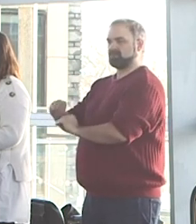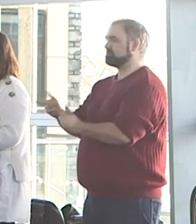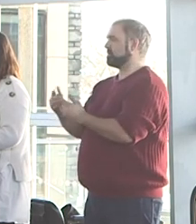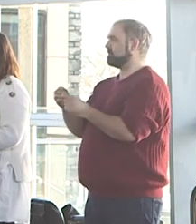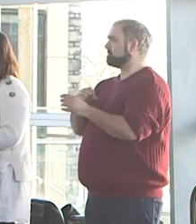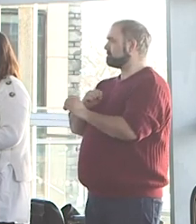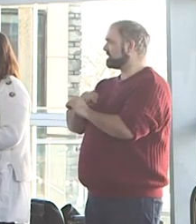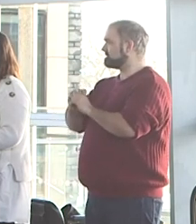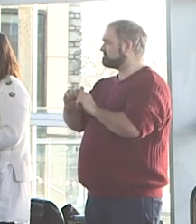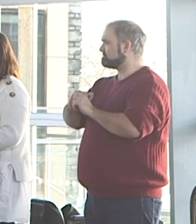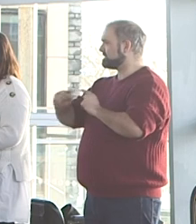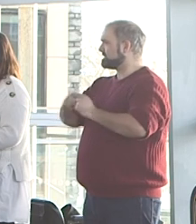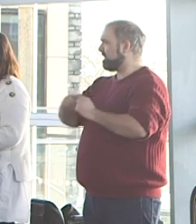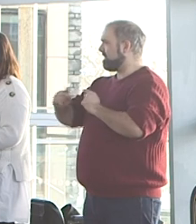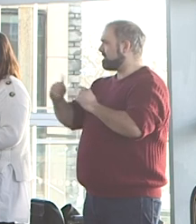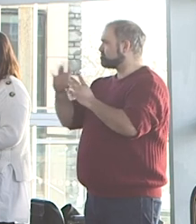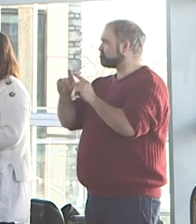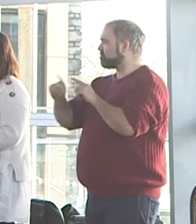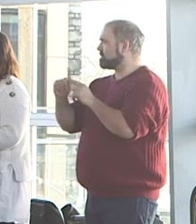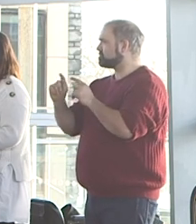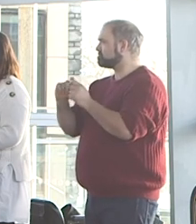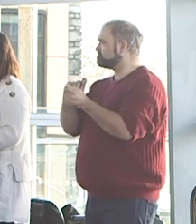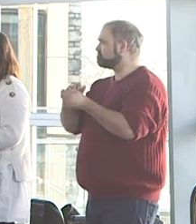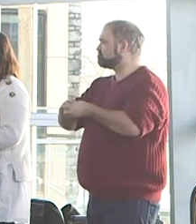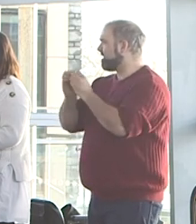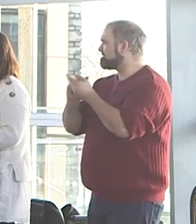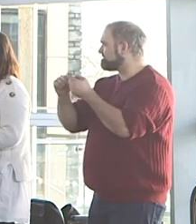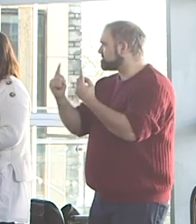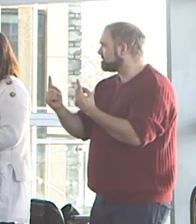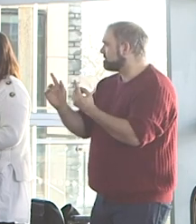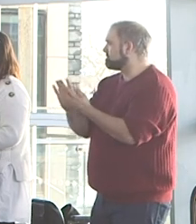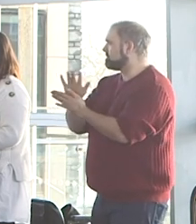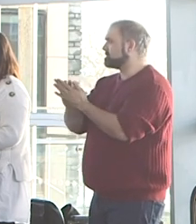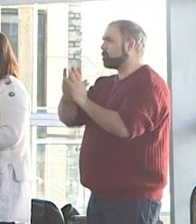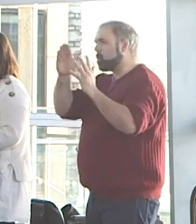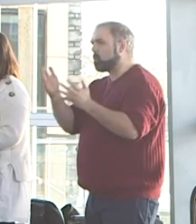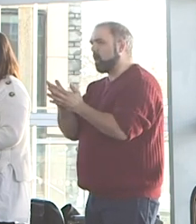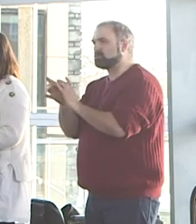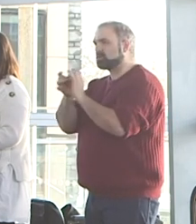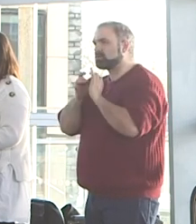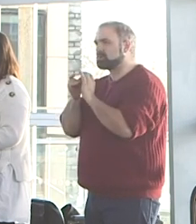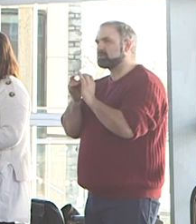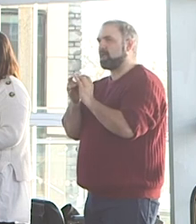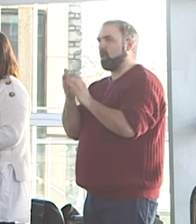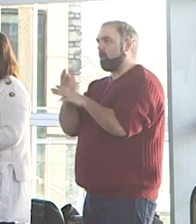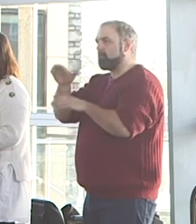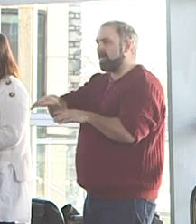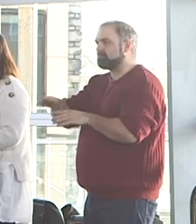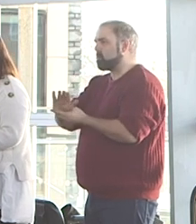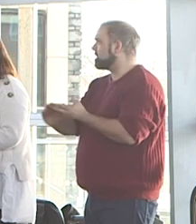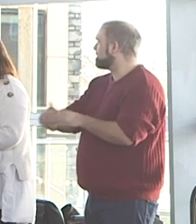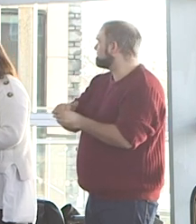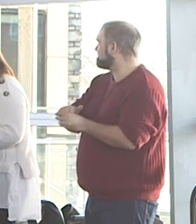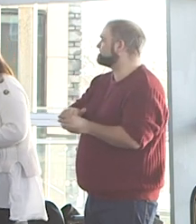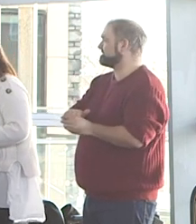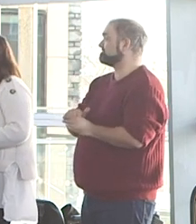media and around the world today, trying to make a difference and being perfect. Able to make the whole world, society and also the workplace more inclusive. Perfect. Let's